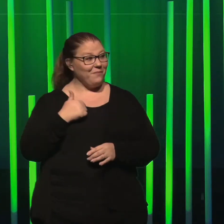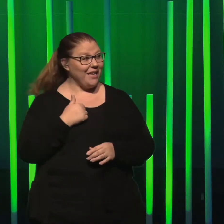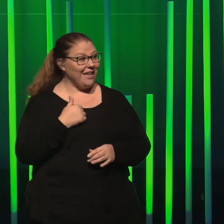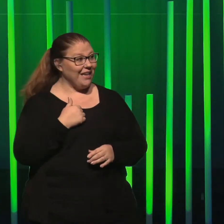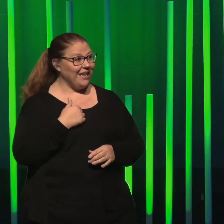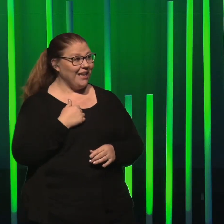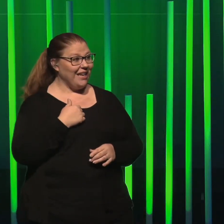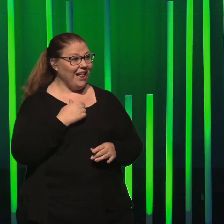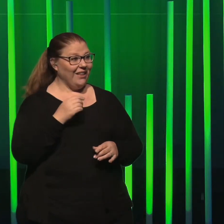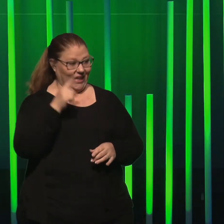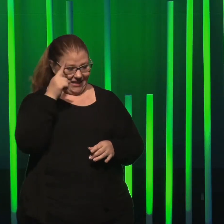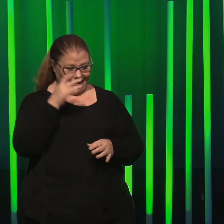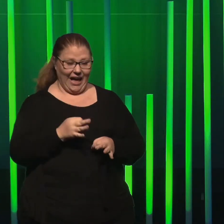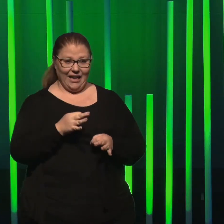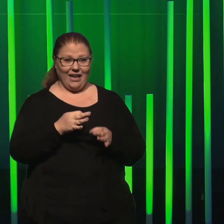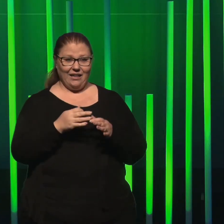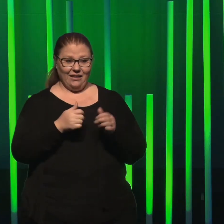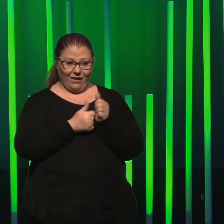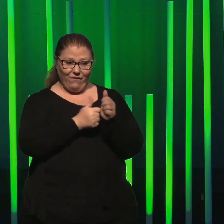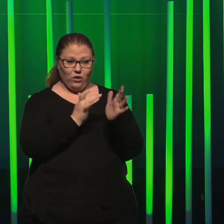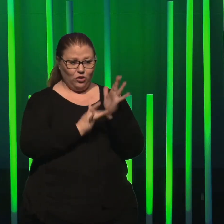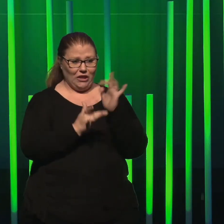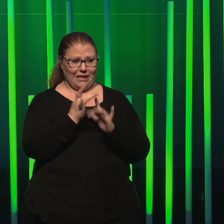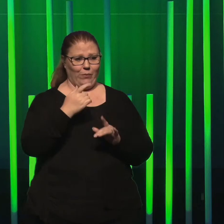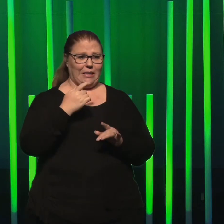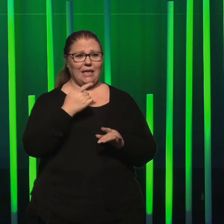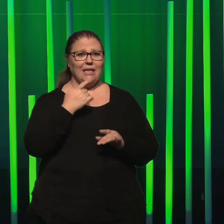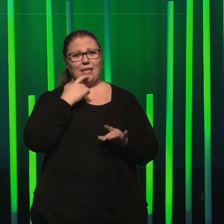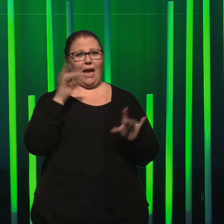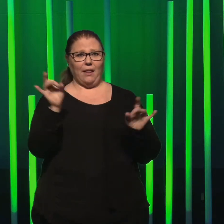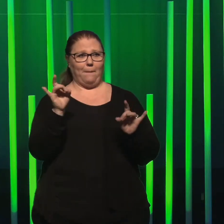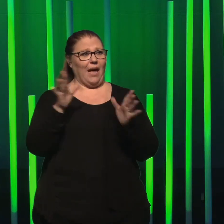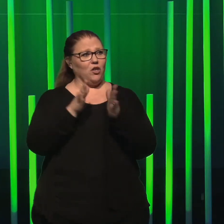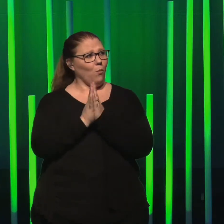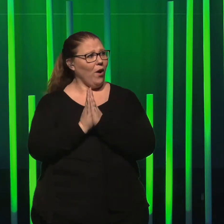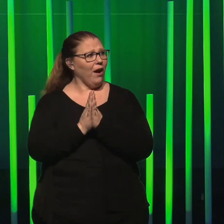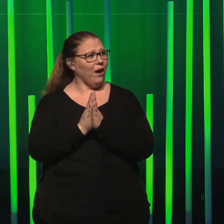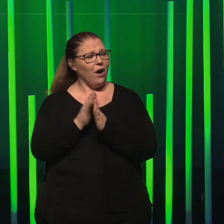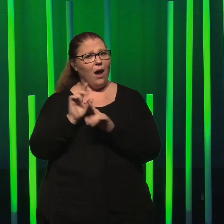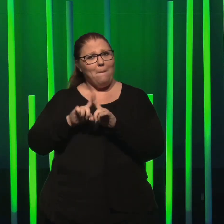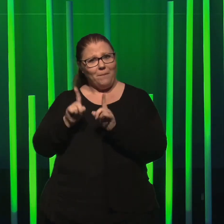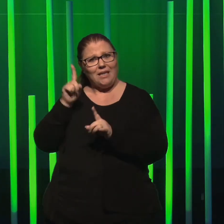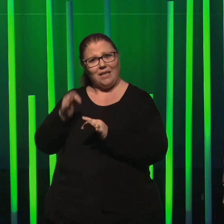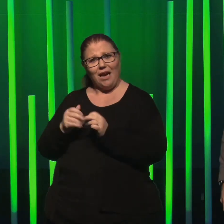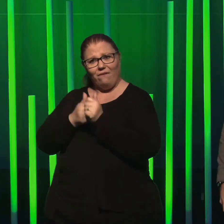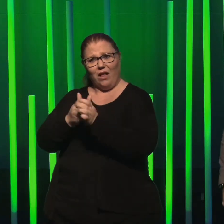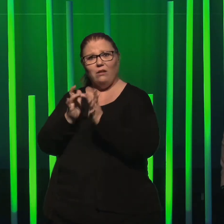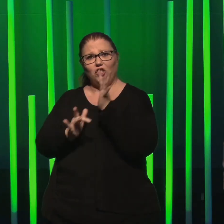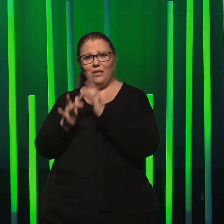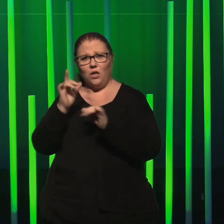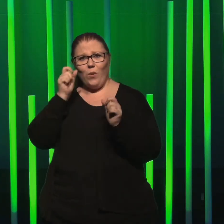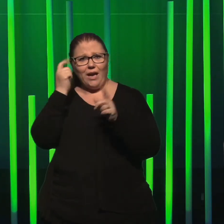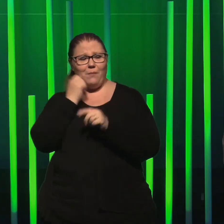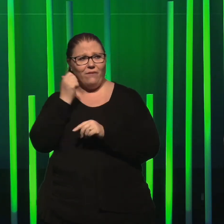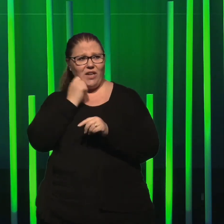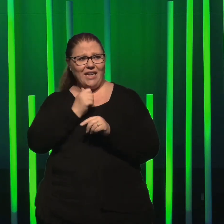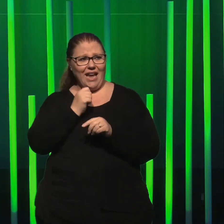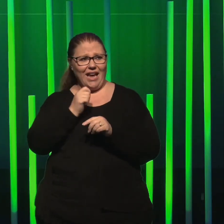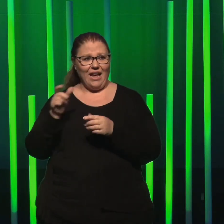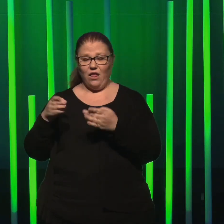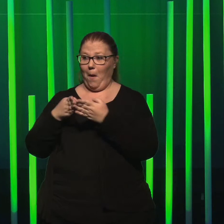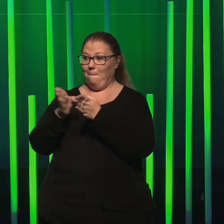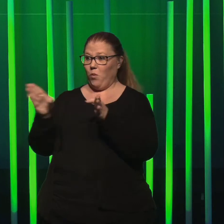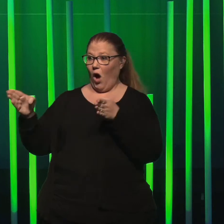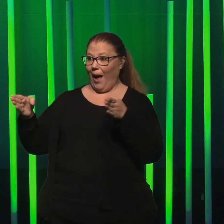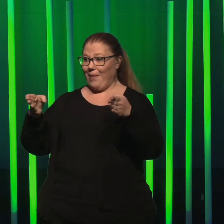taught choosing to follow Jesus was saying some prayer. But choosing to follow Jesus is waking up every day and turning away from this broad path